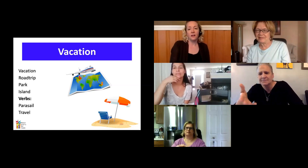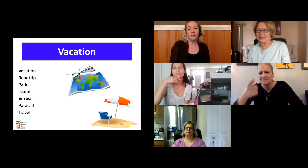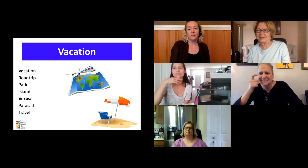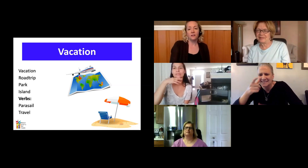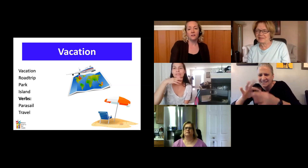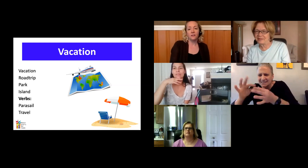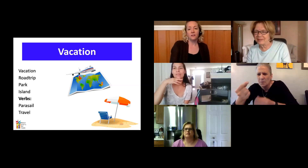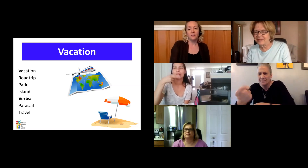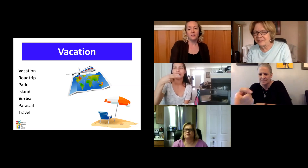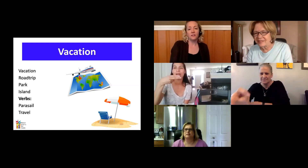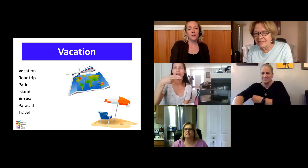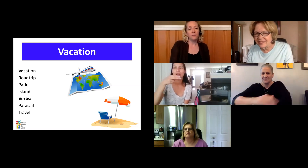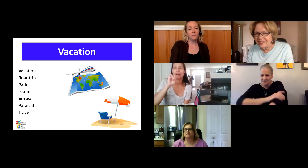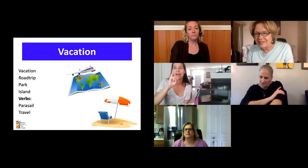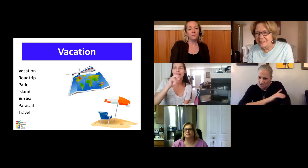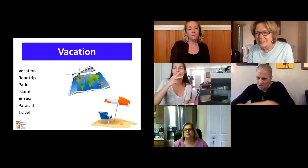Jeanette.